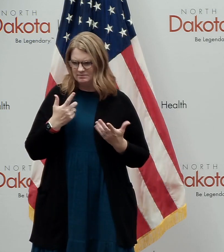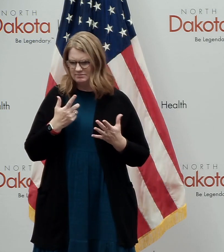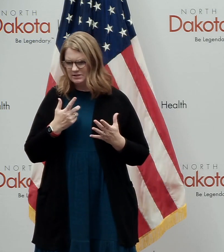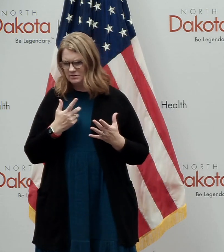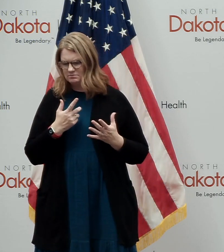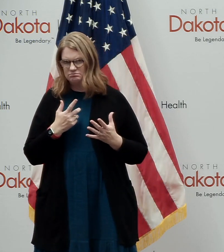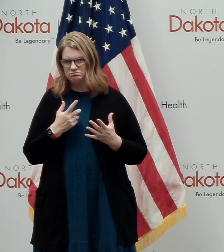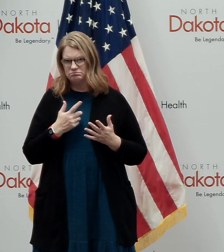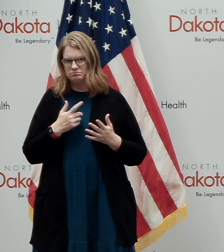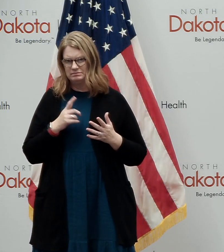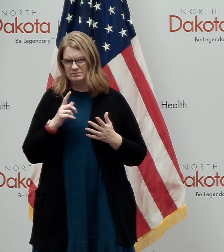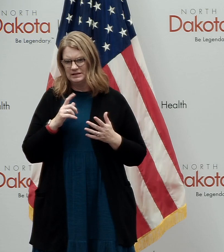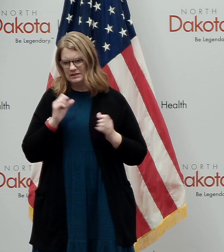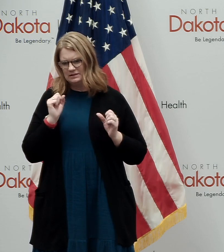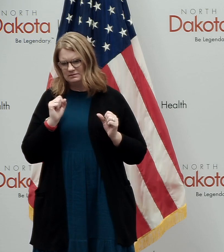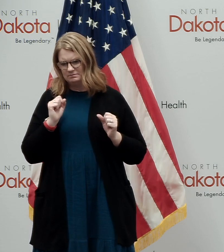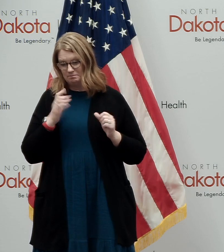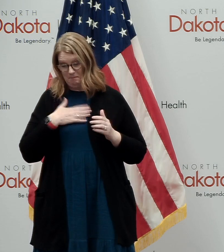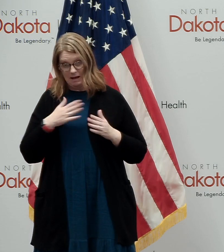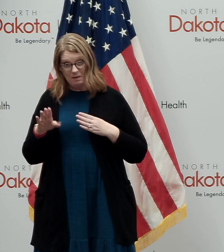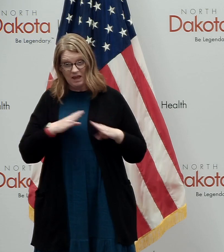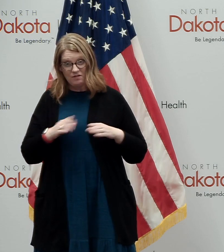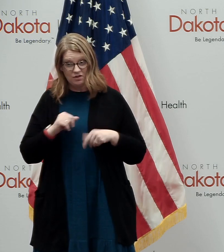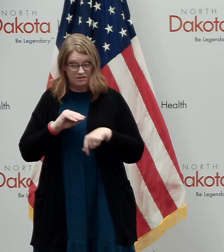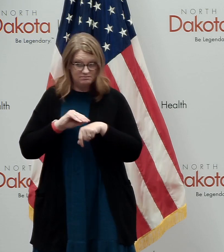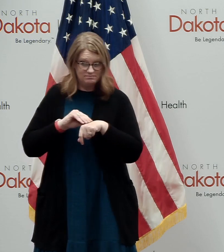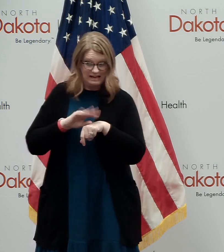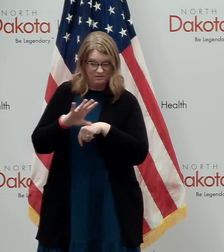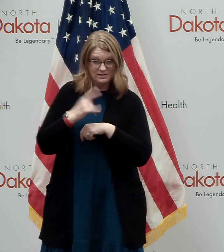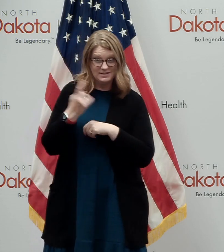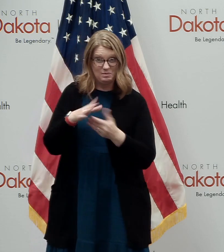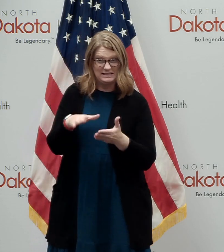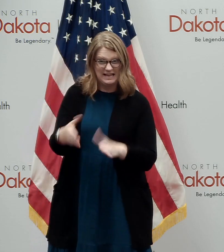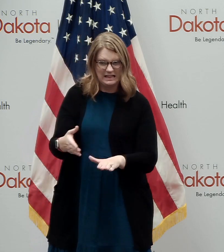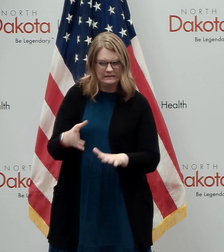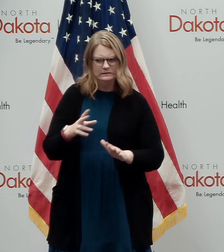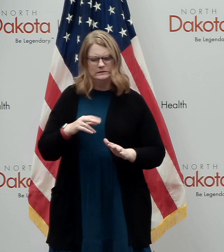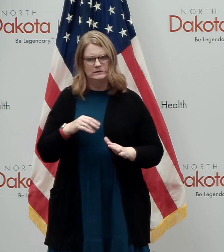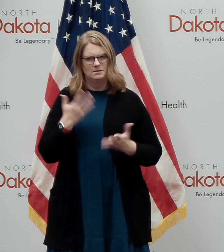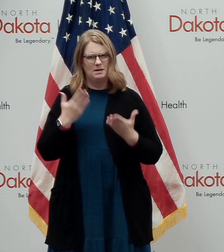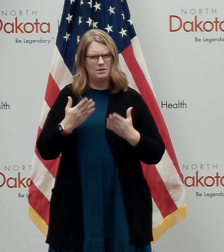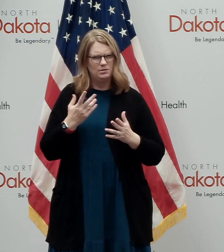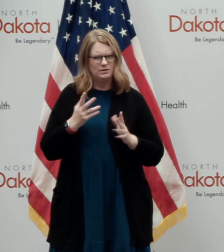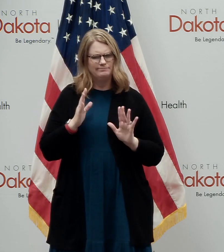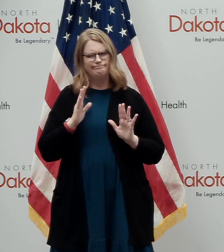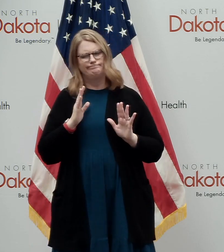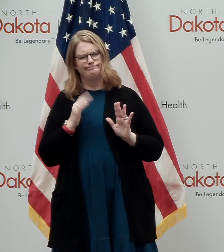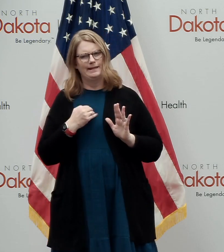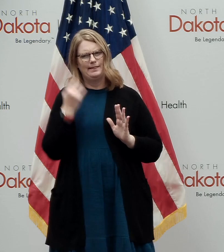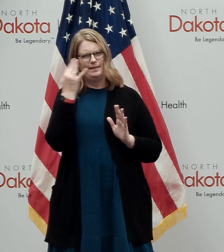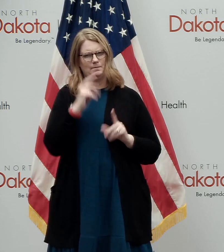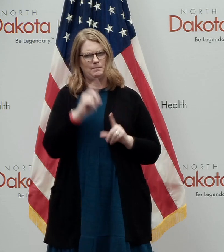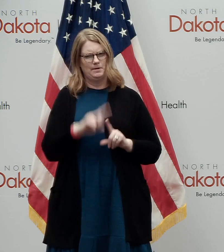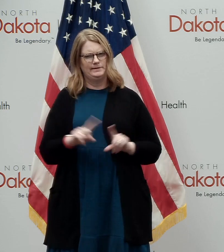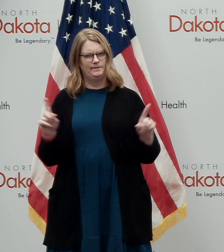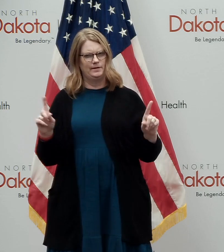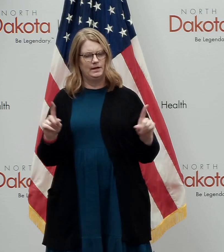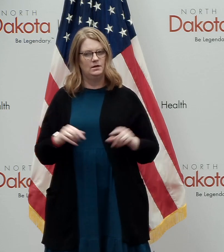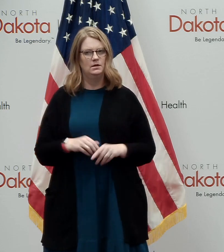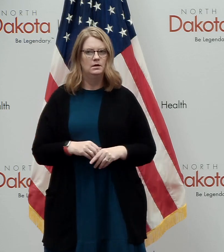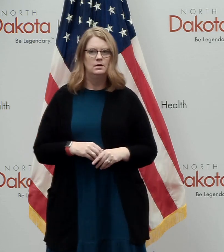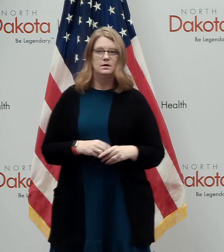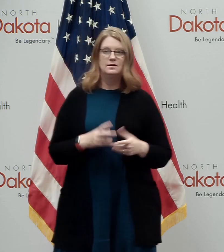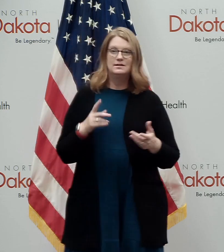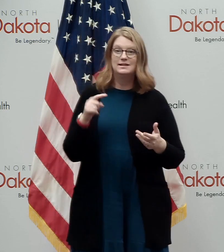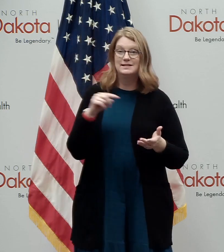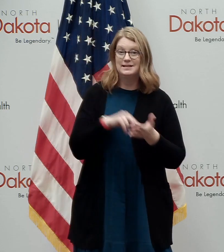you probably would think really carefully about it. So I think, again, I just would hope that as we continue to move through this, because this is not a